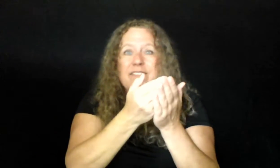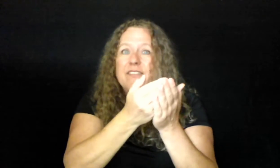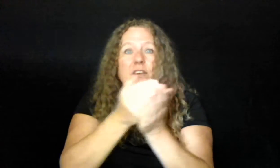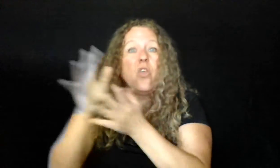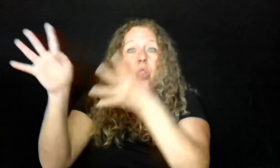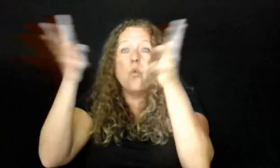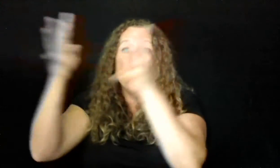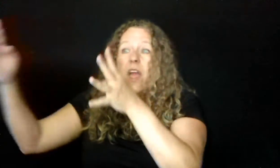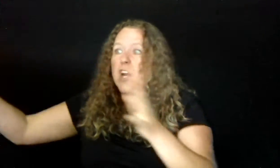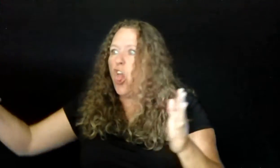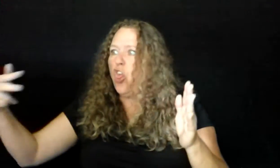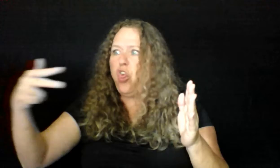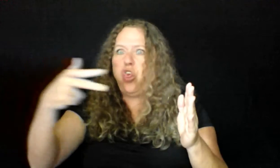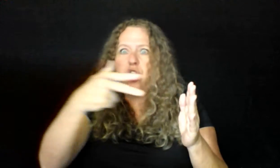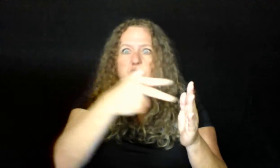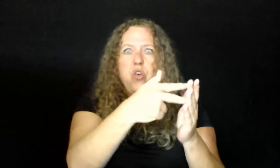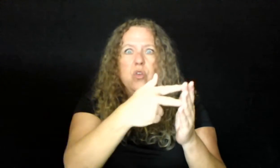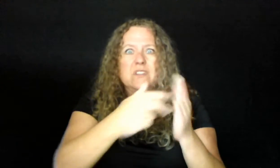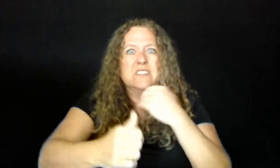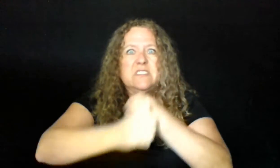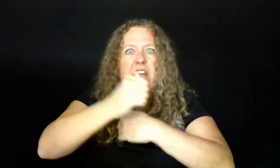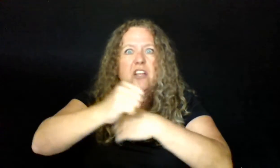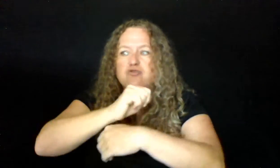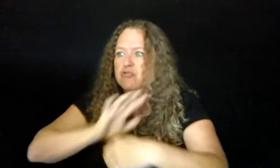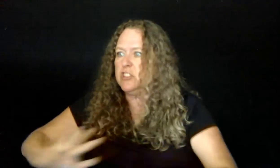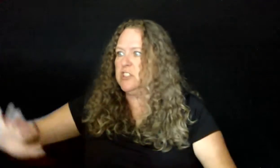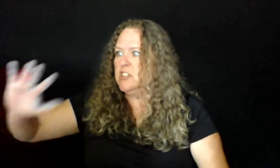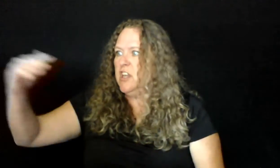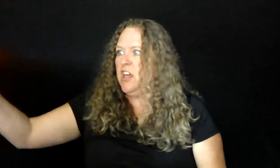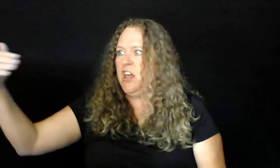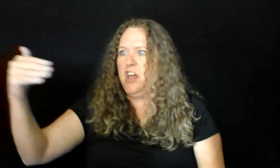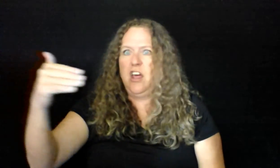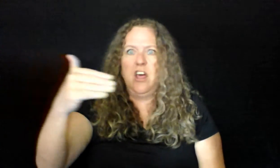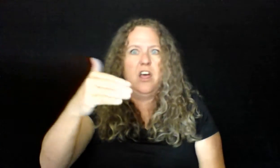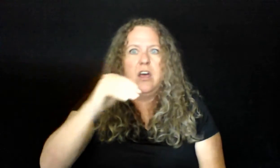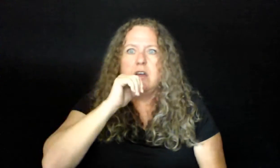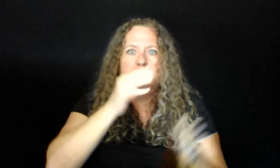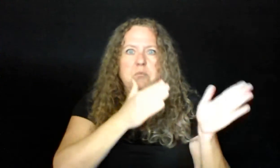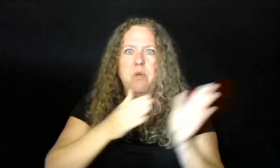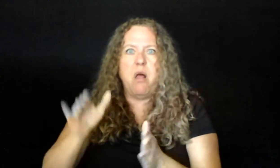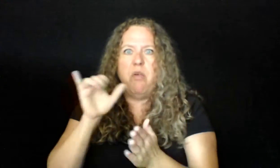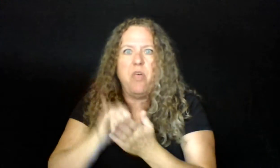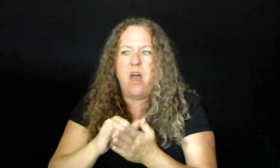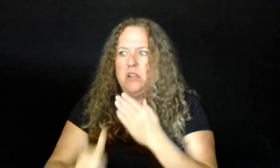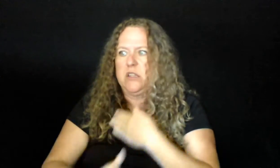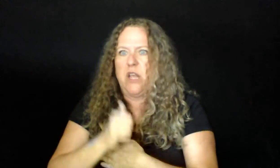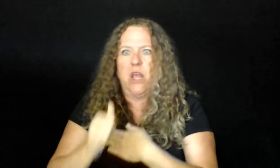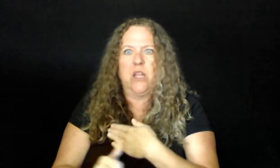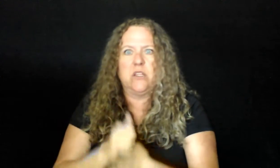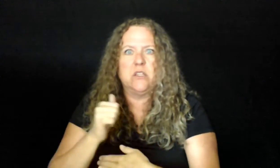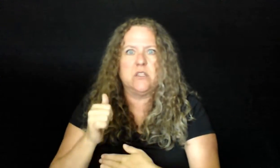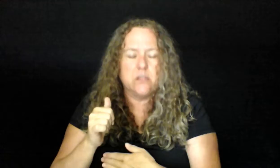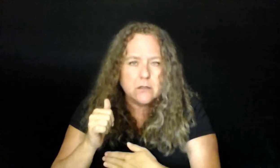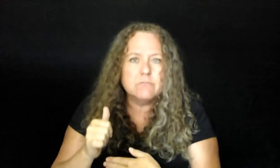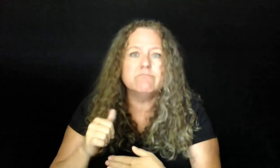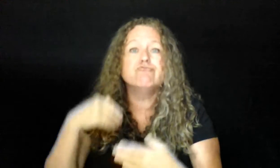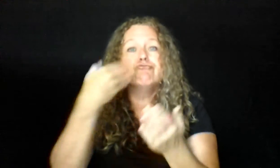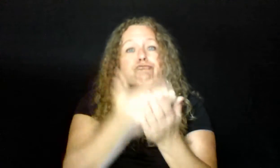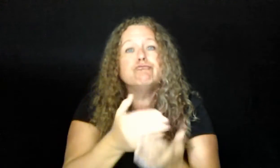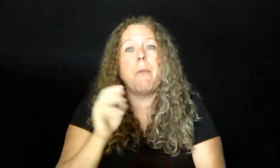dangerous way. The wind blew them the way that they didn't plan to go. And they ended up in Malta, west of Italy. I tell you, if God's got a